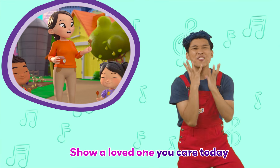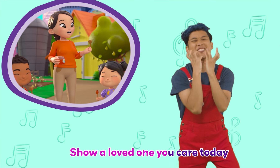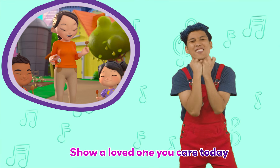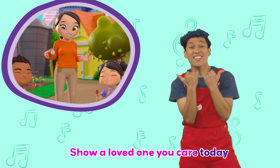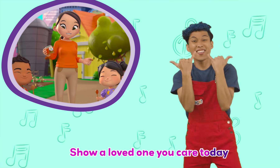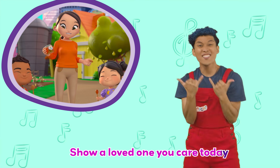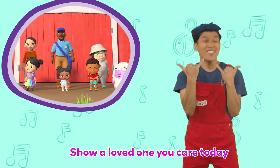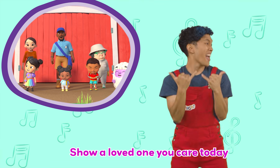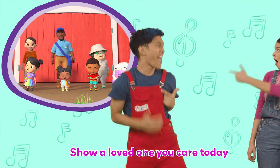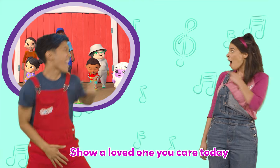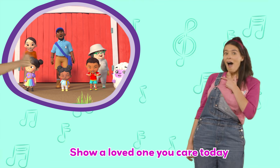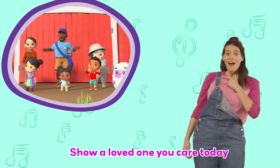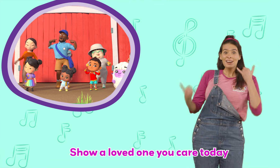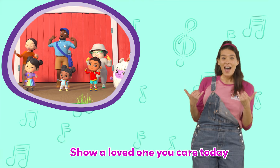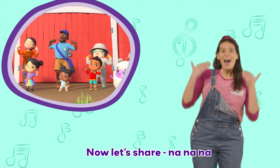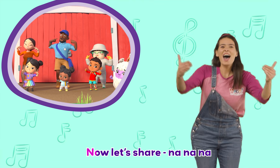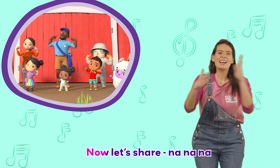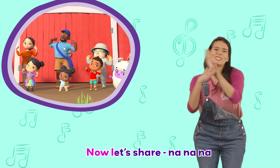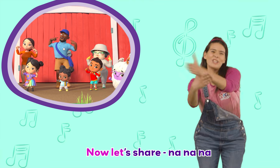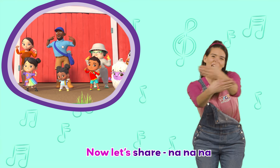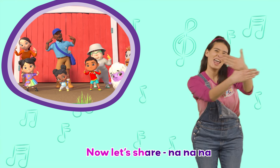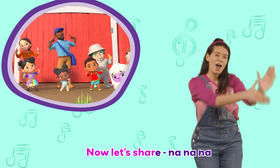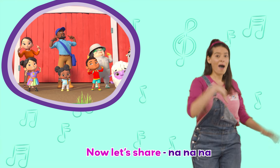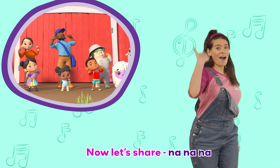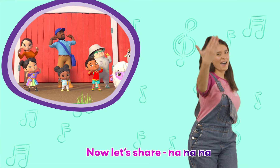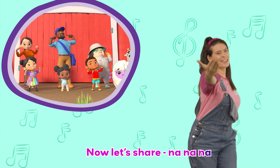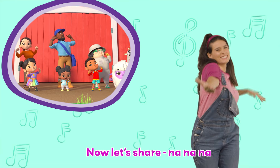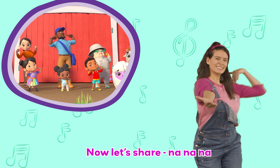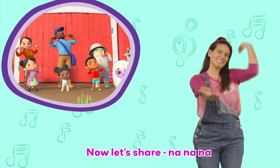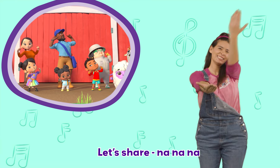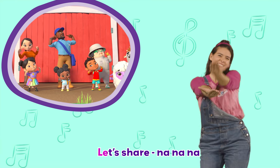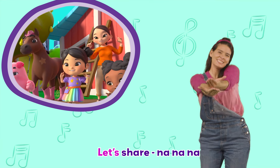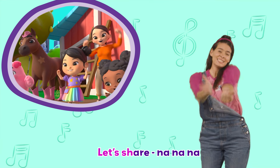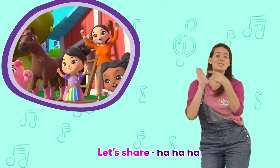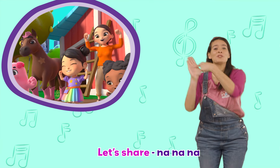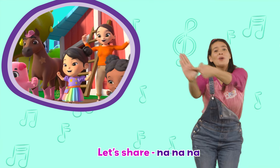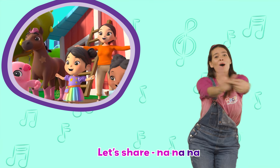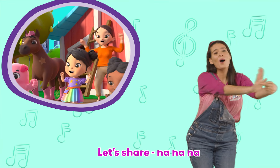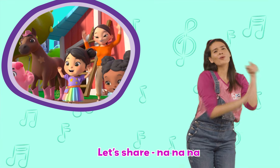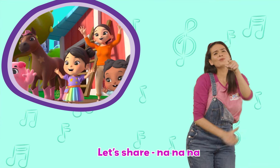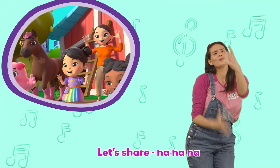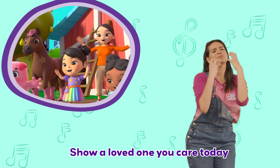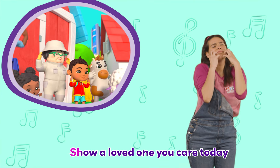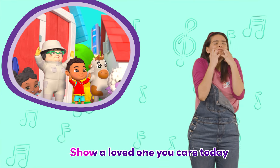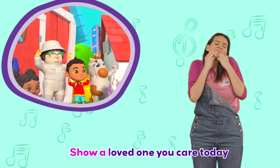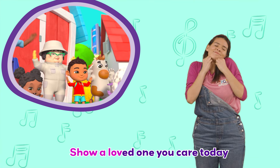you care today. Now let's share, na na na. Let's share, na na na. Show a loved one